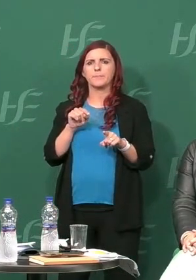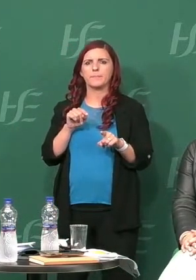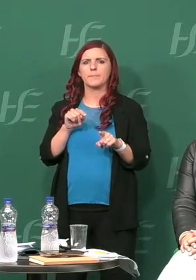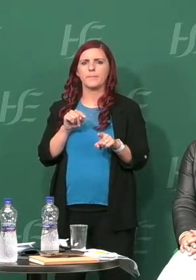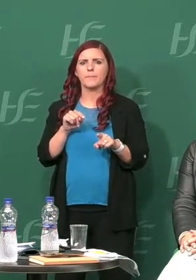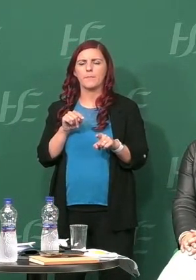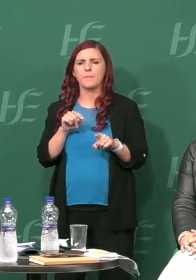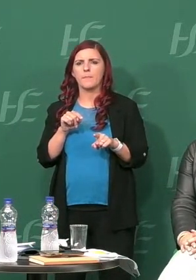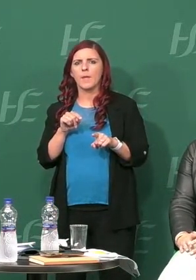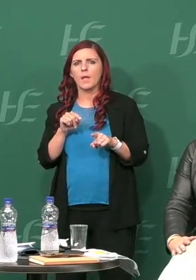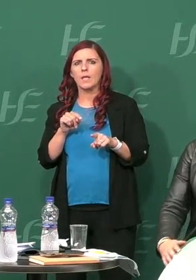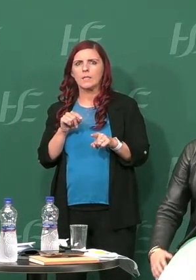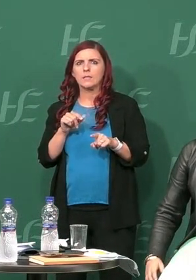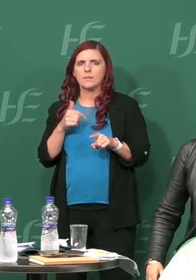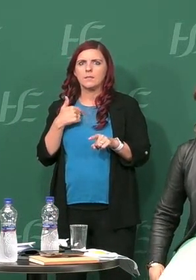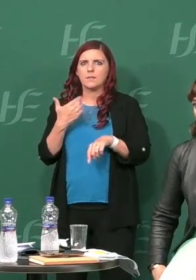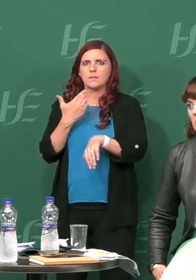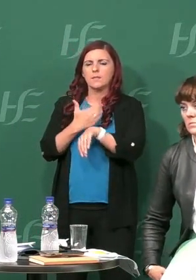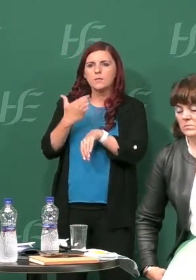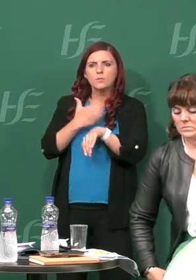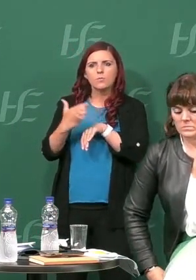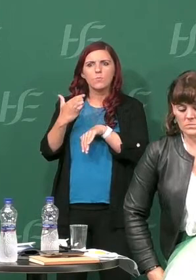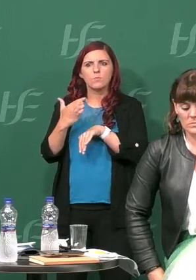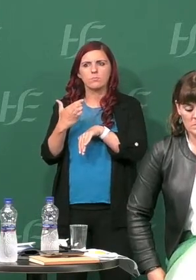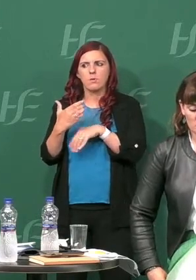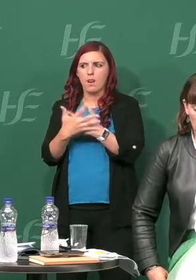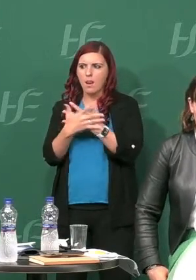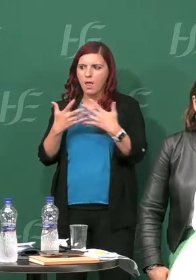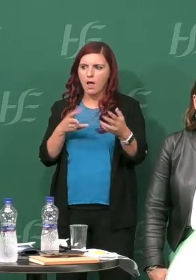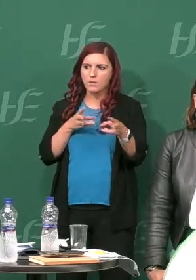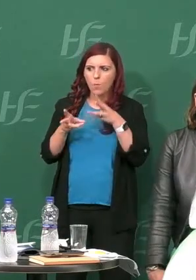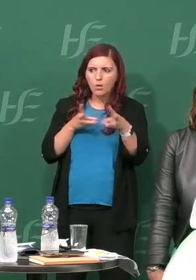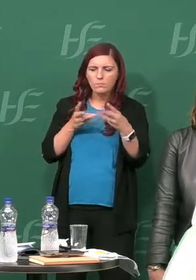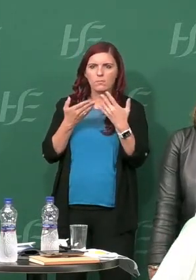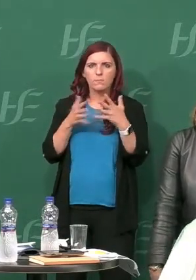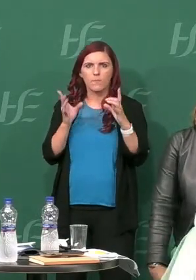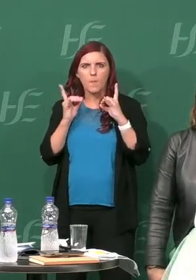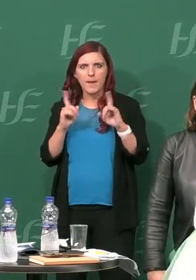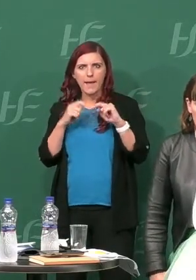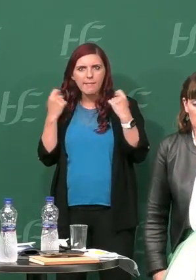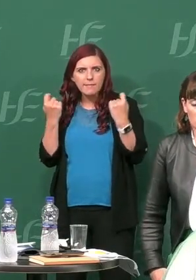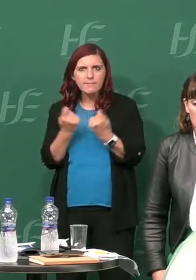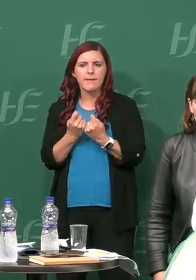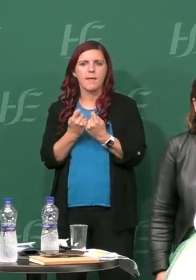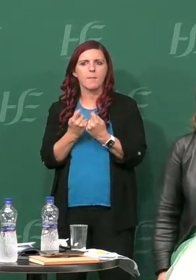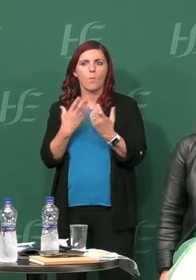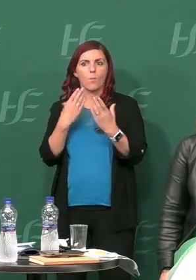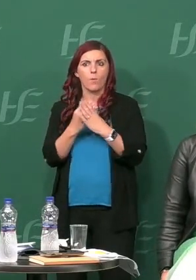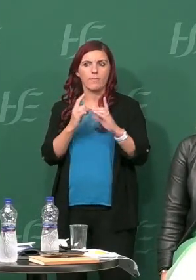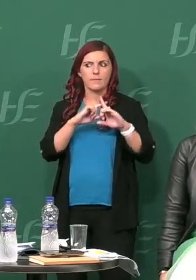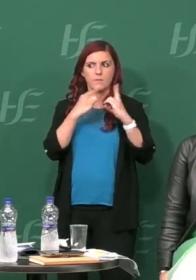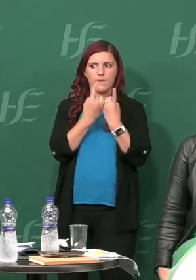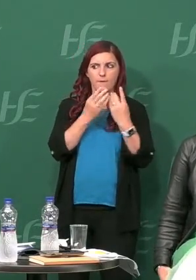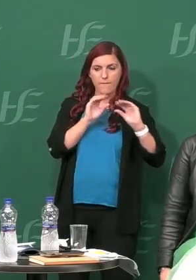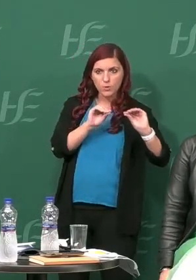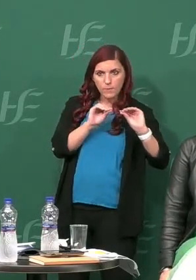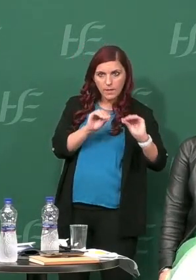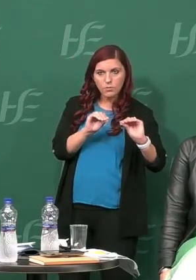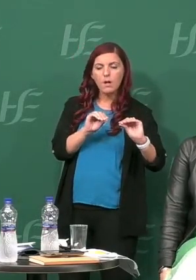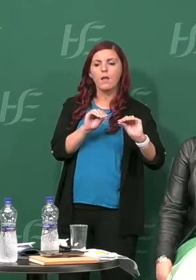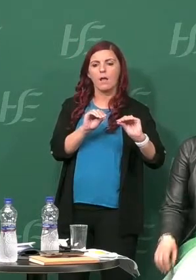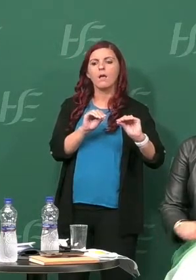First of all, we are continuing to put a lot of work in our public health teams with the Department of Education